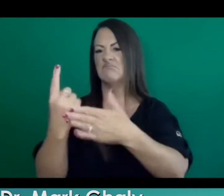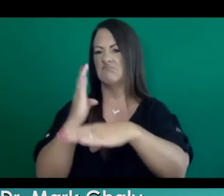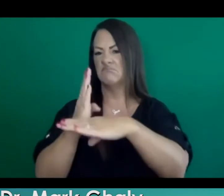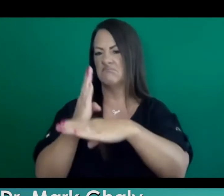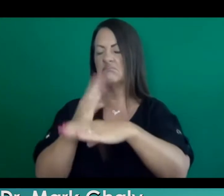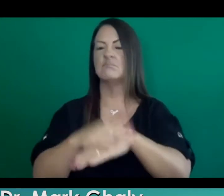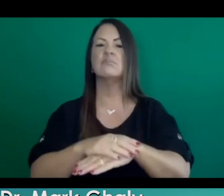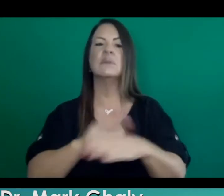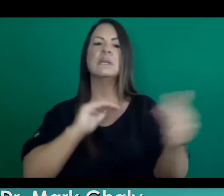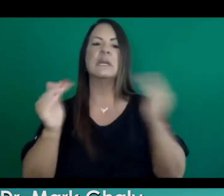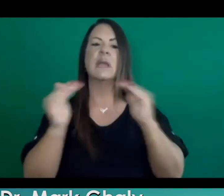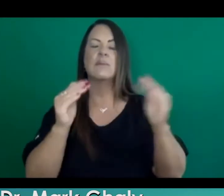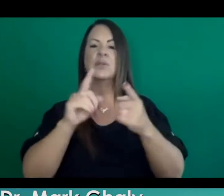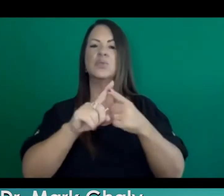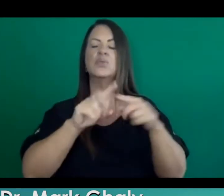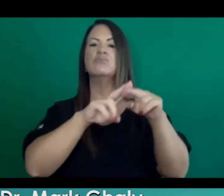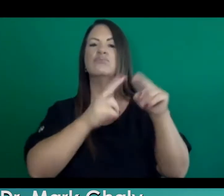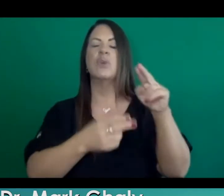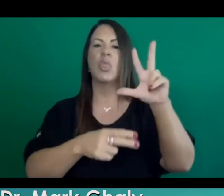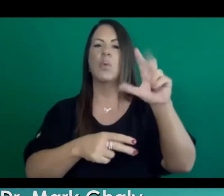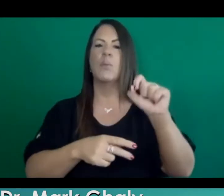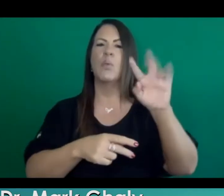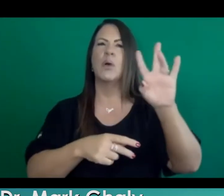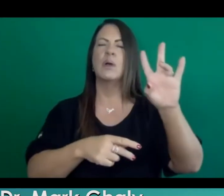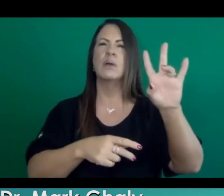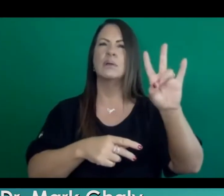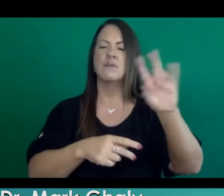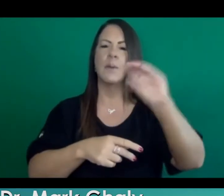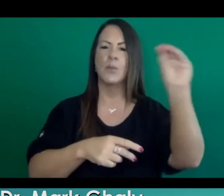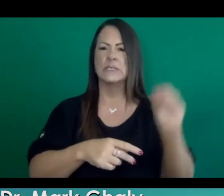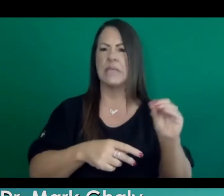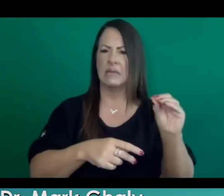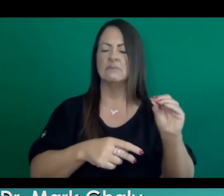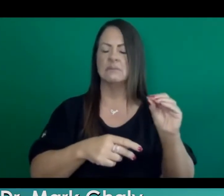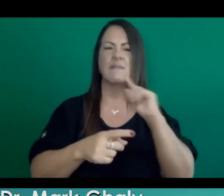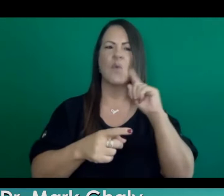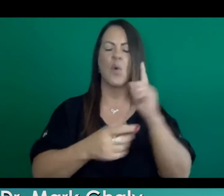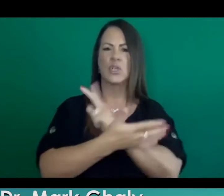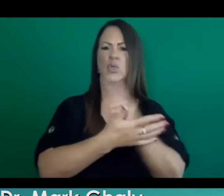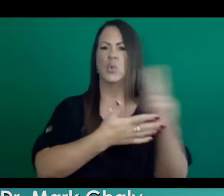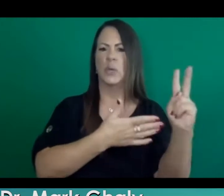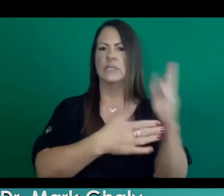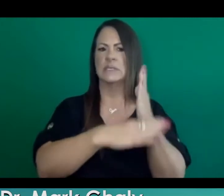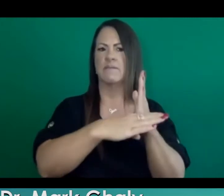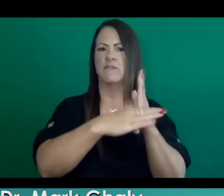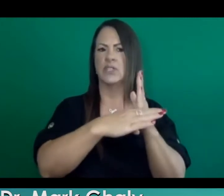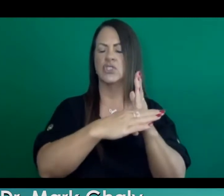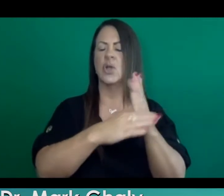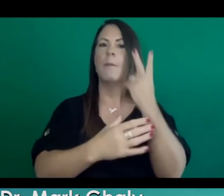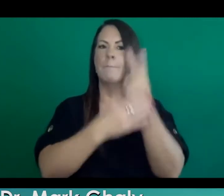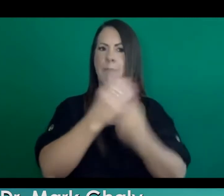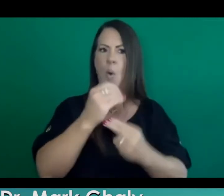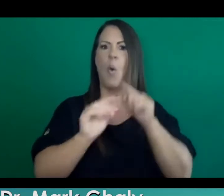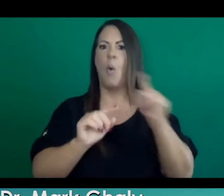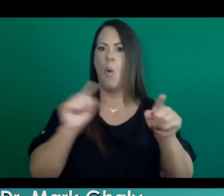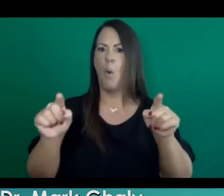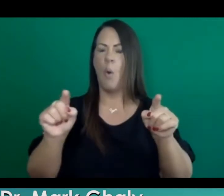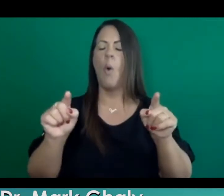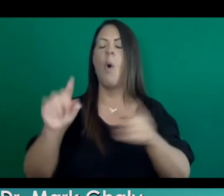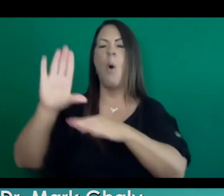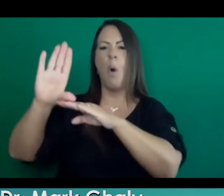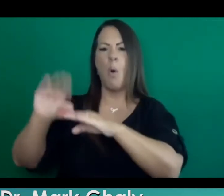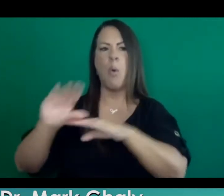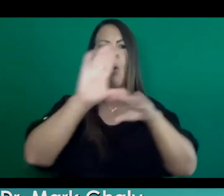6.3% over 14 days. Both of those numbers down compared to what it had been 14 days